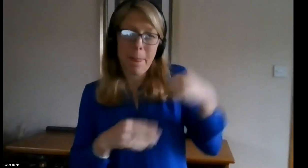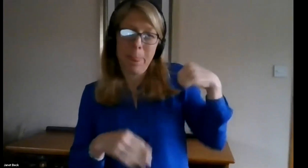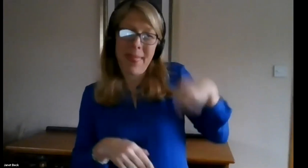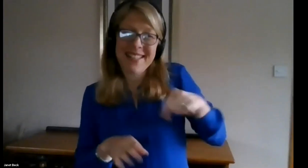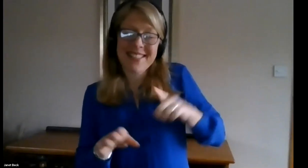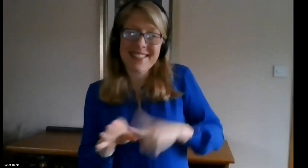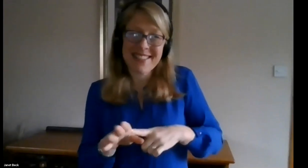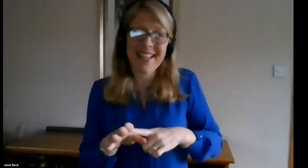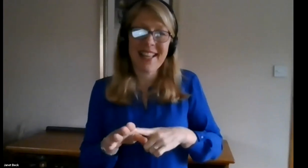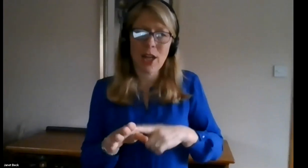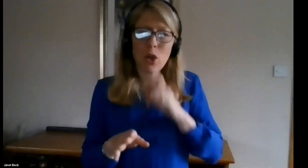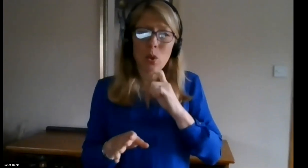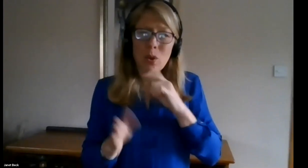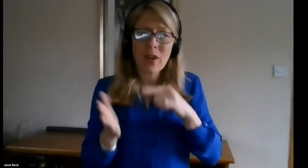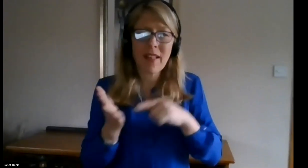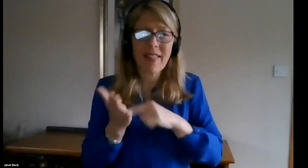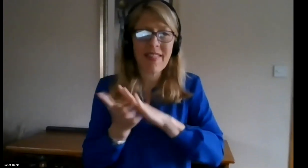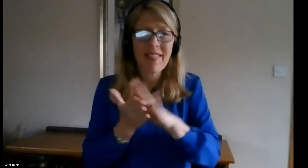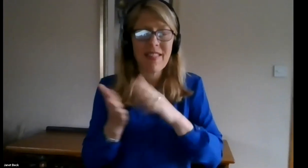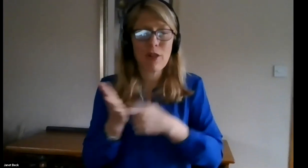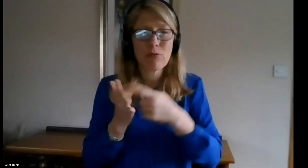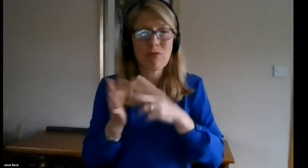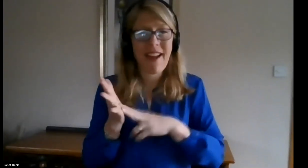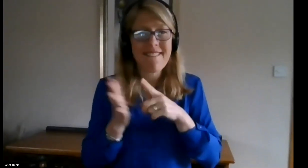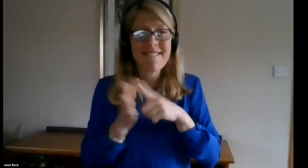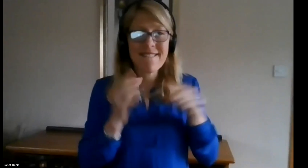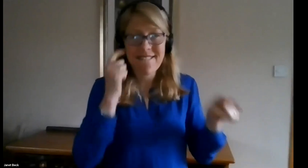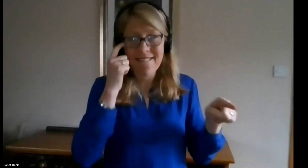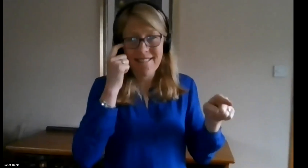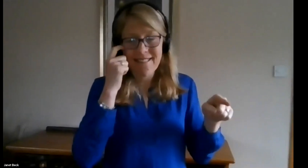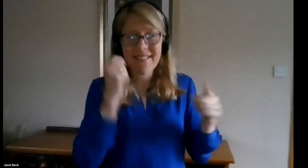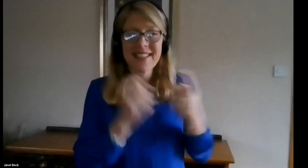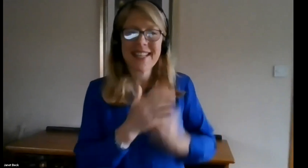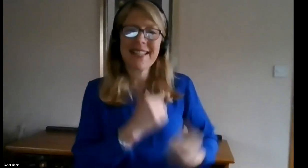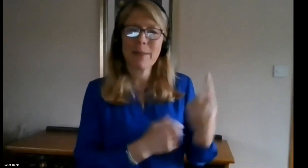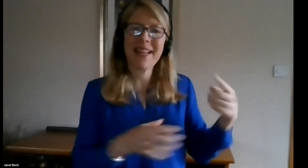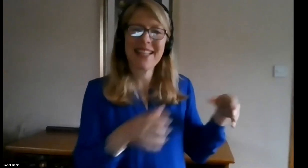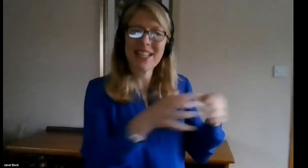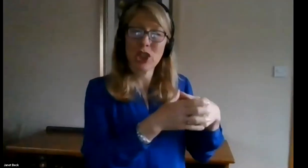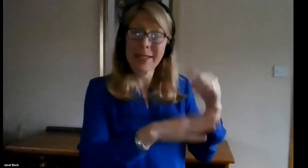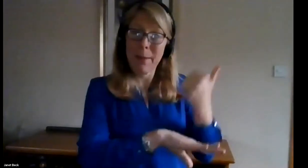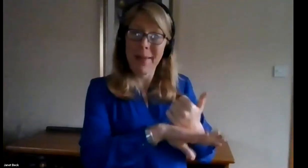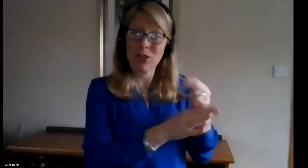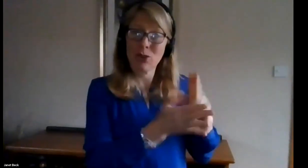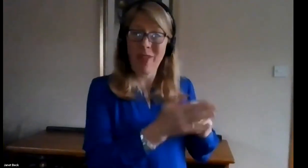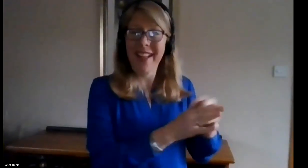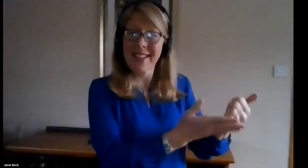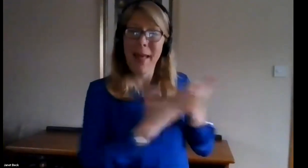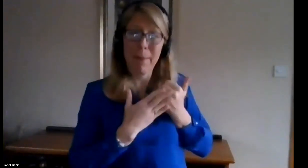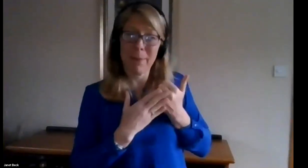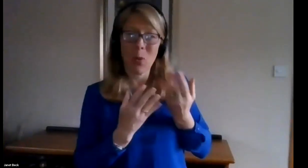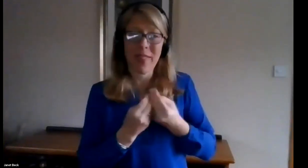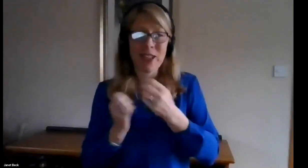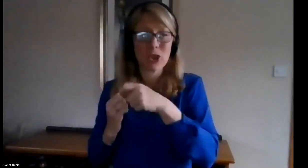by Thrive, who are an independent not-for-profit agency based in Northern Ireland. And just to say thanks to them,